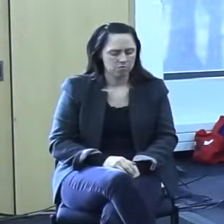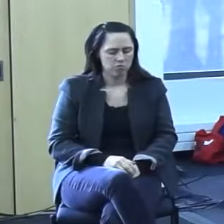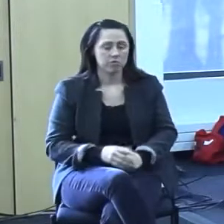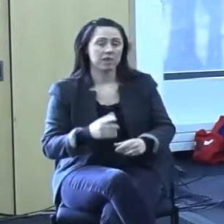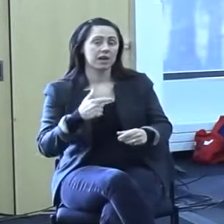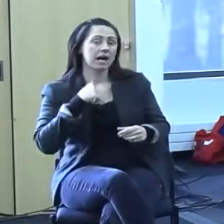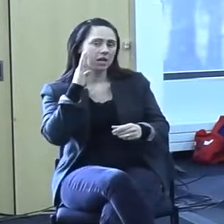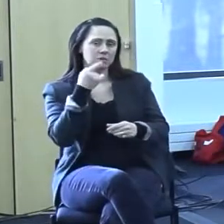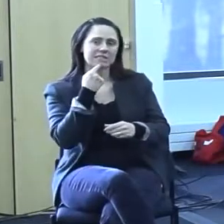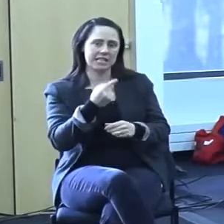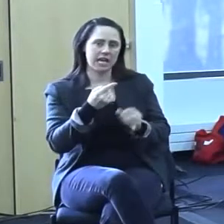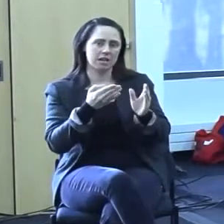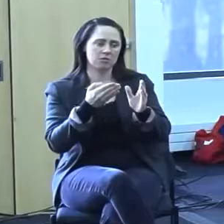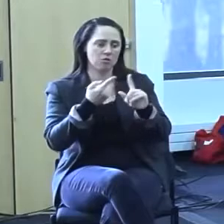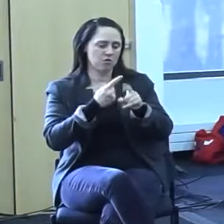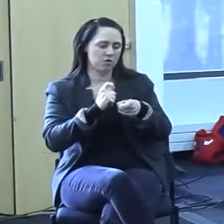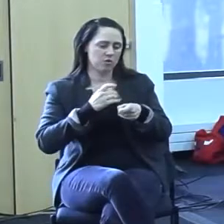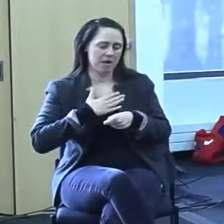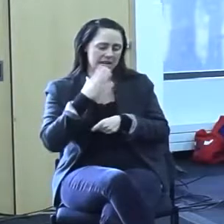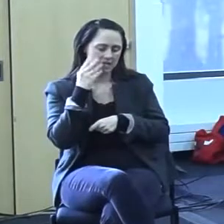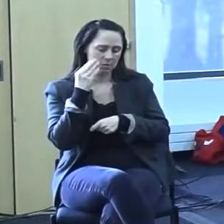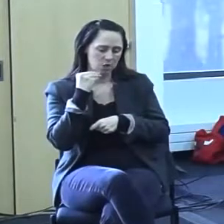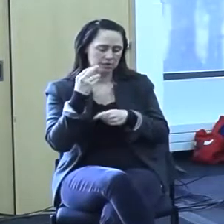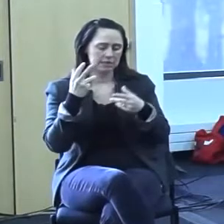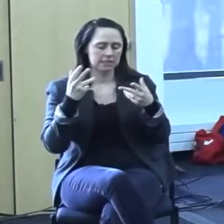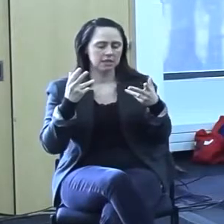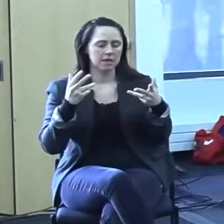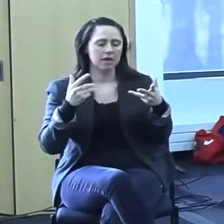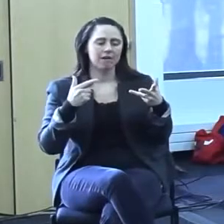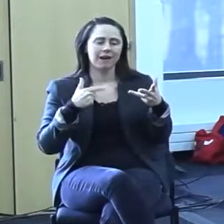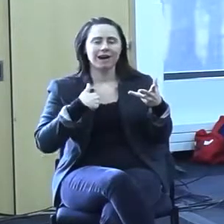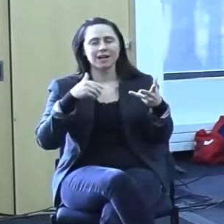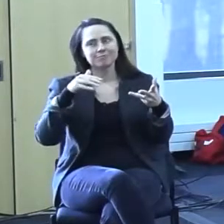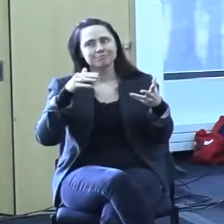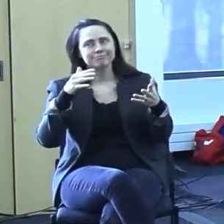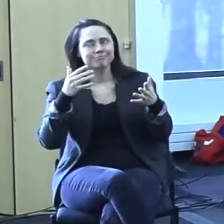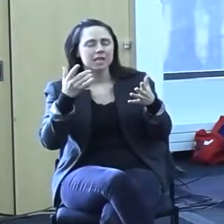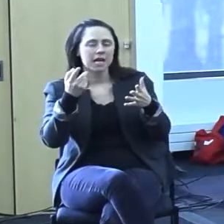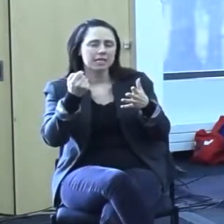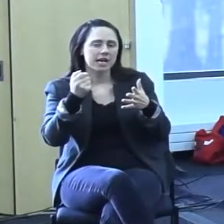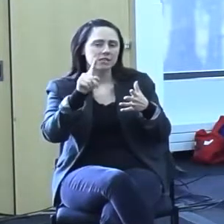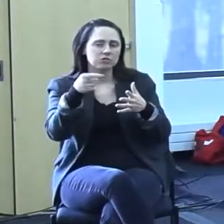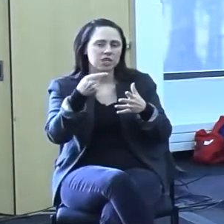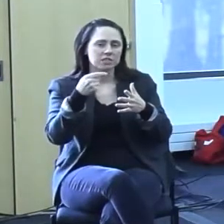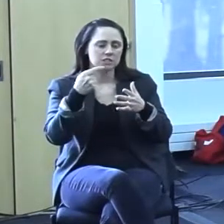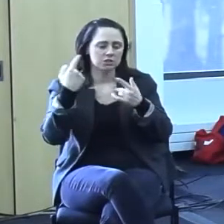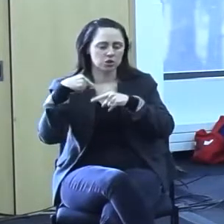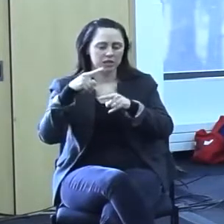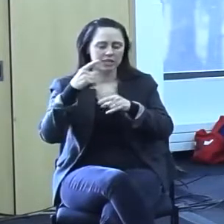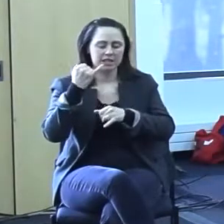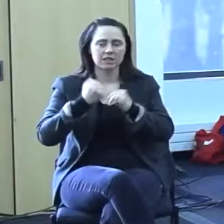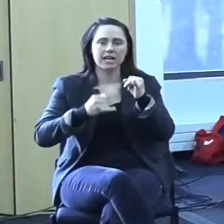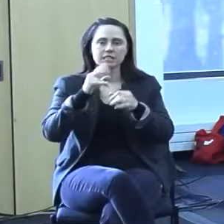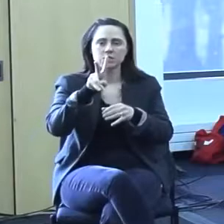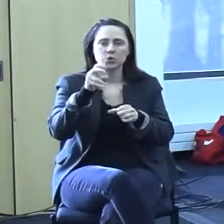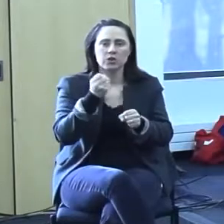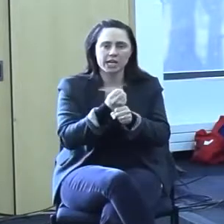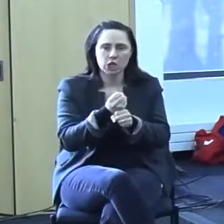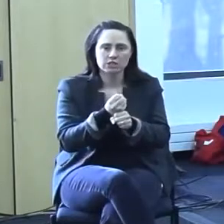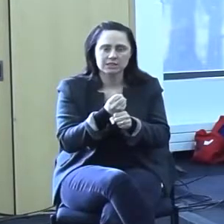I would say through my experiences, I've kind of just over the past